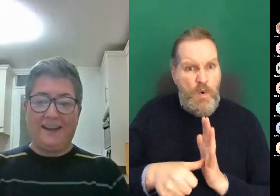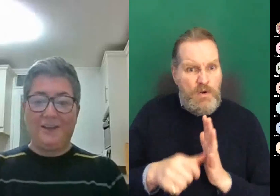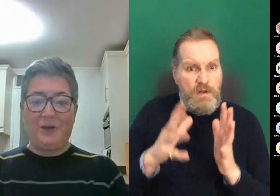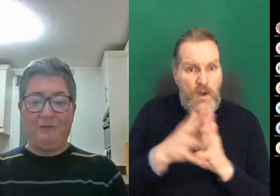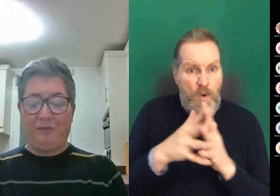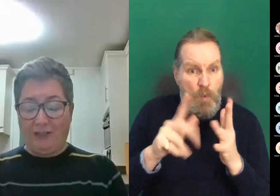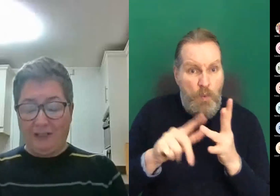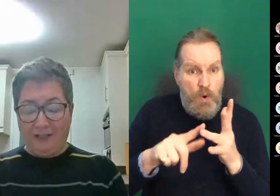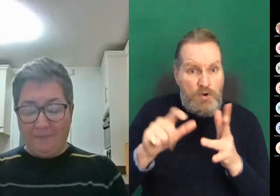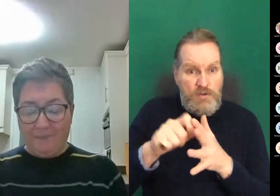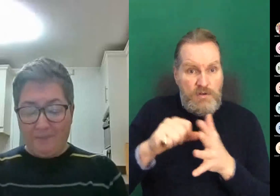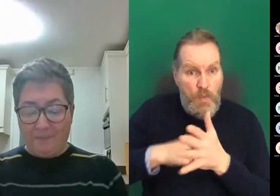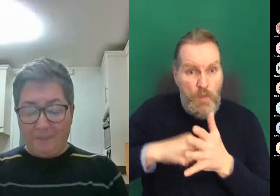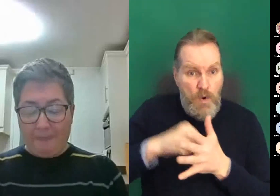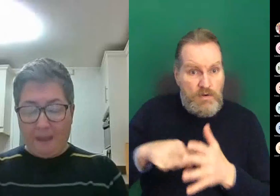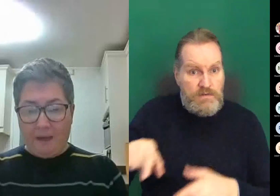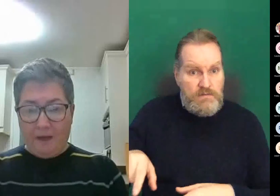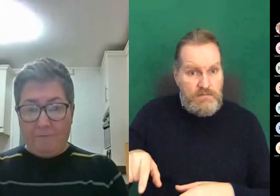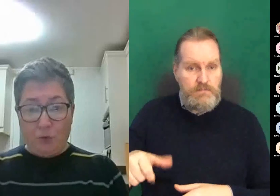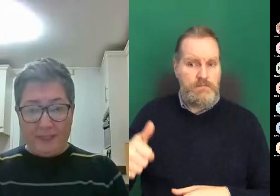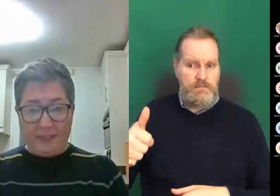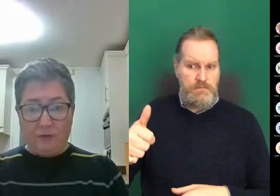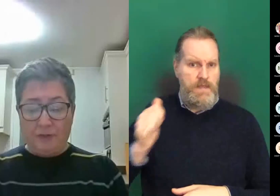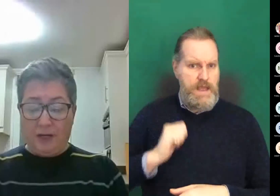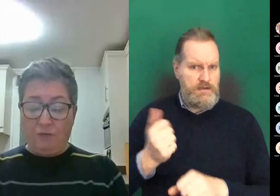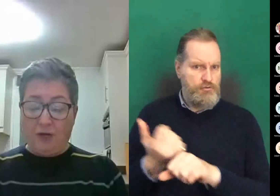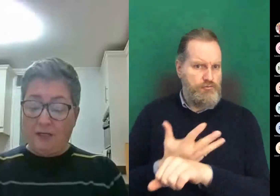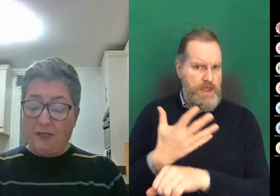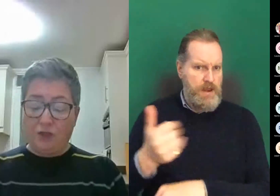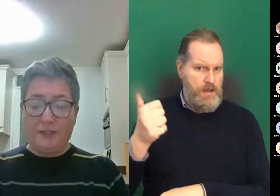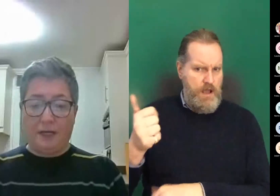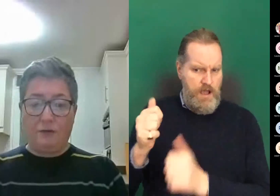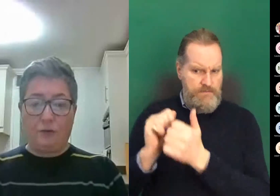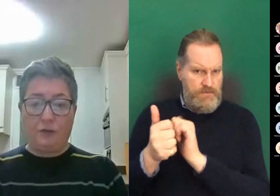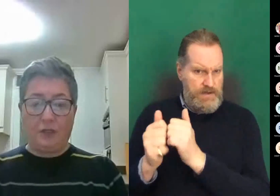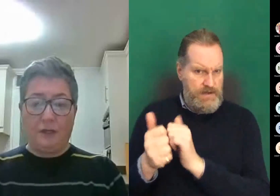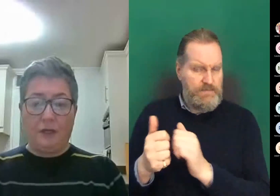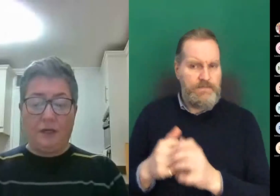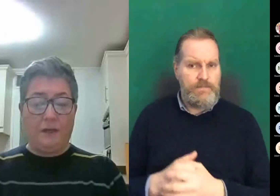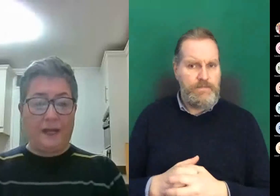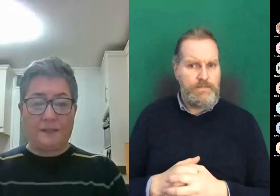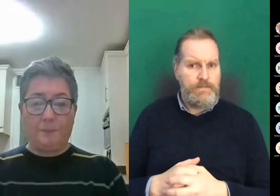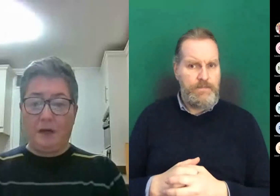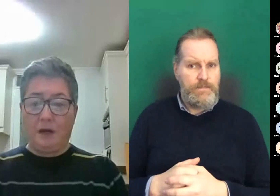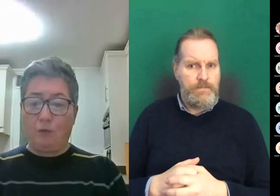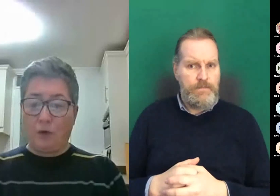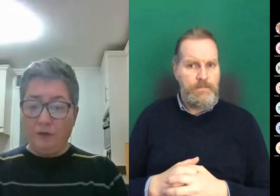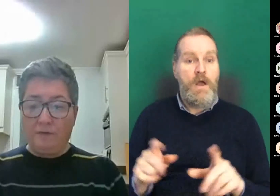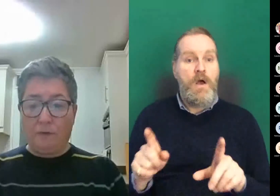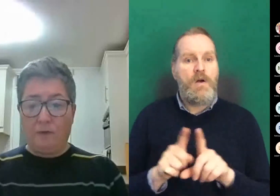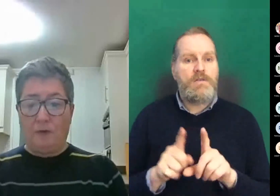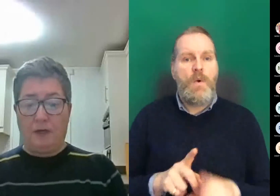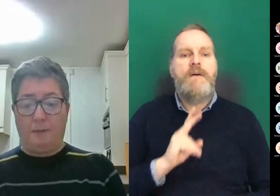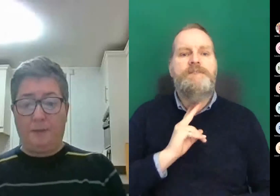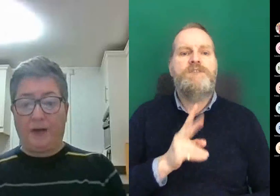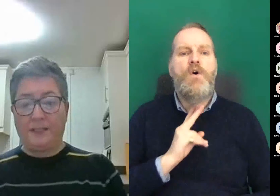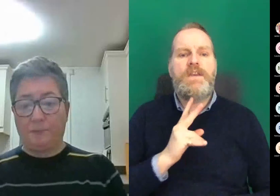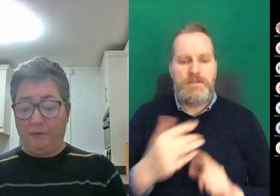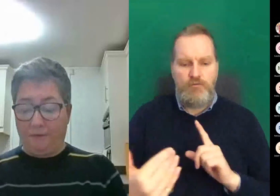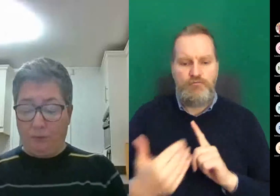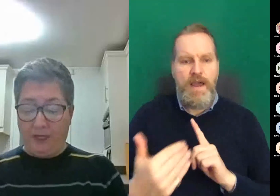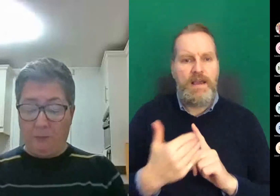more green friendly. Voice recognition technology, now that's been a